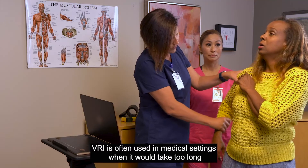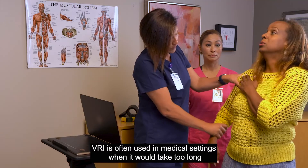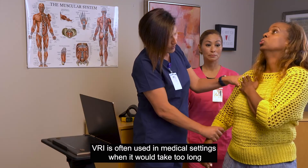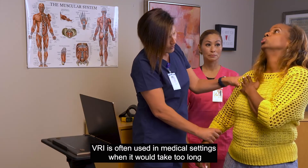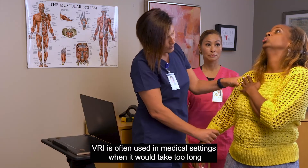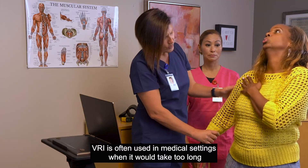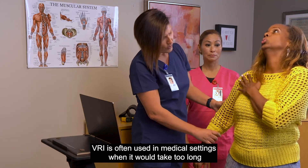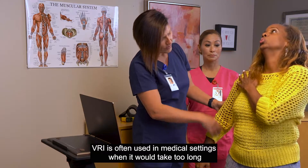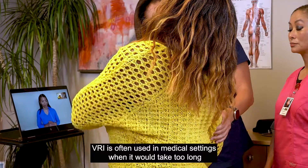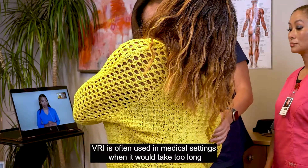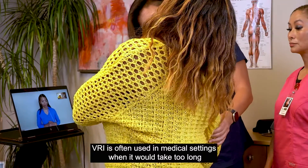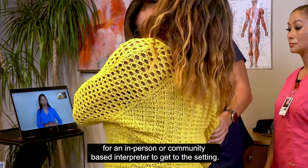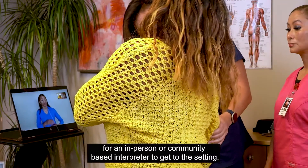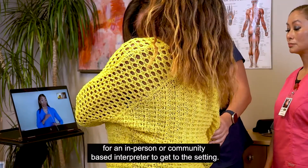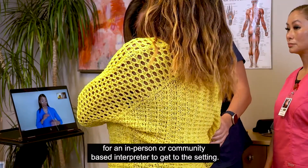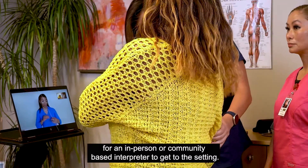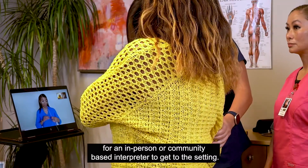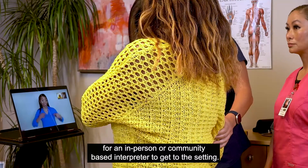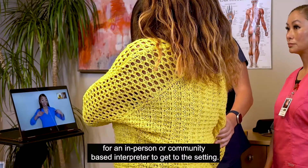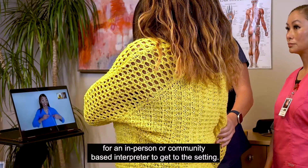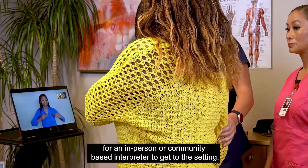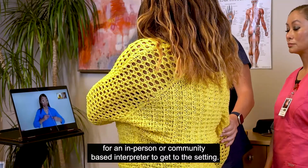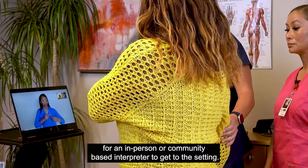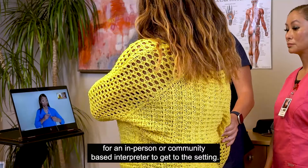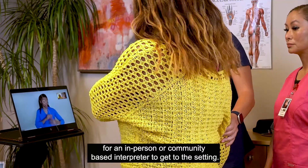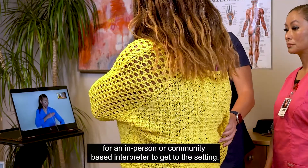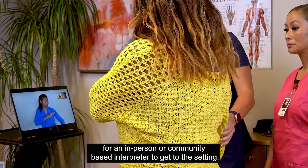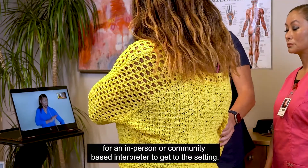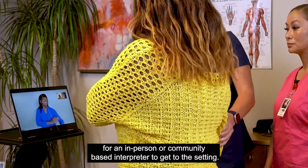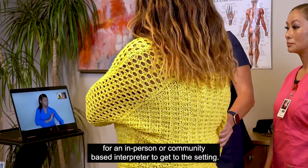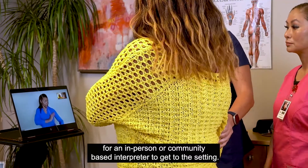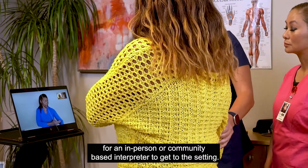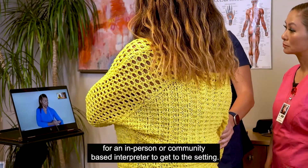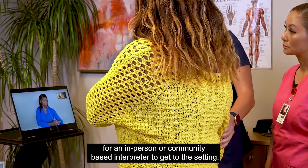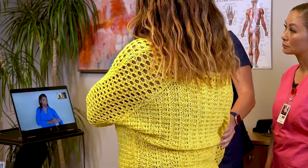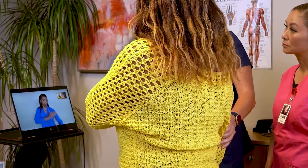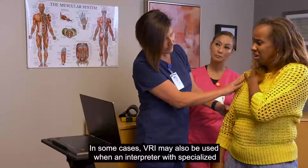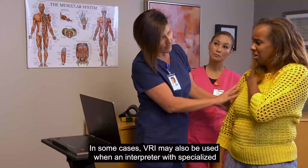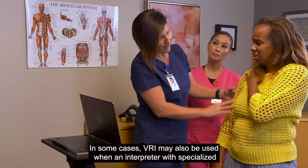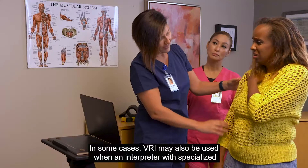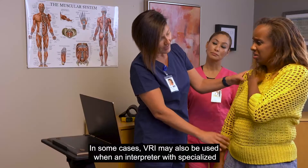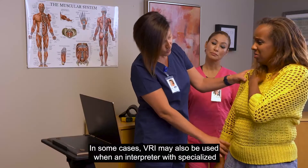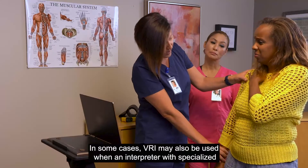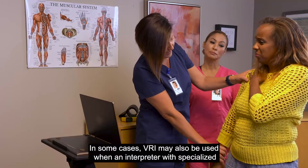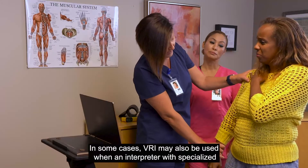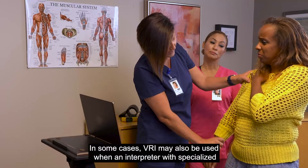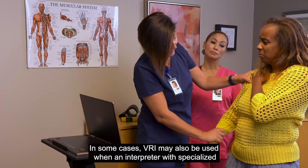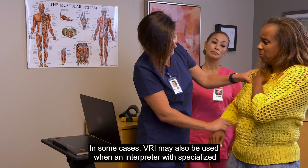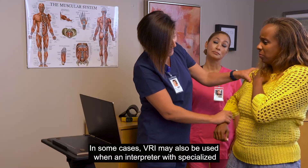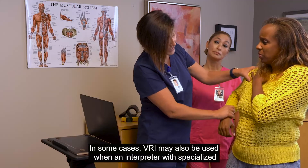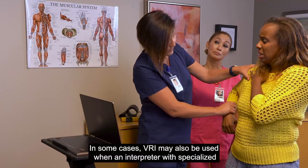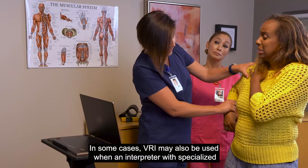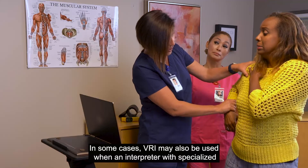medical settings when it would take too long for an in-person or community-based interpreter to get to the setting. In some cases,